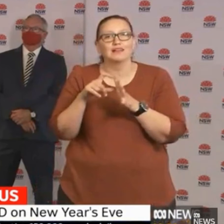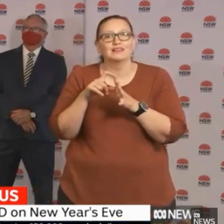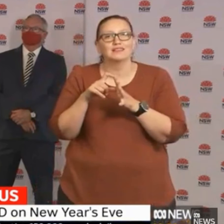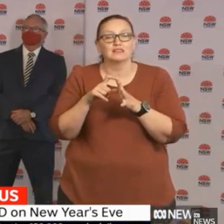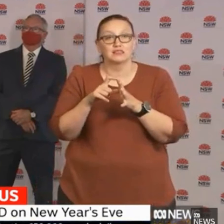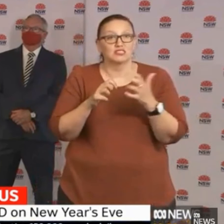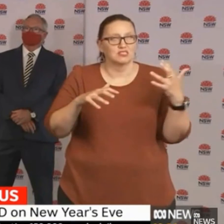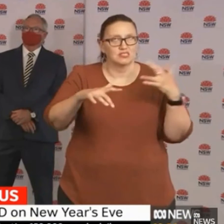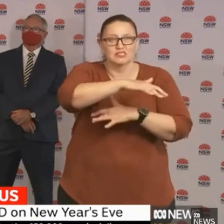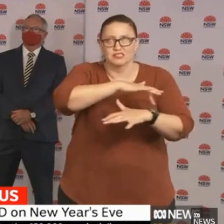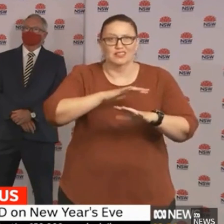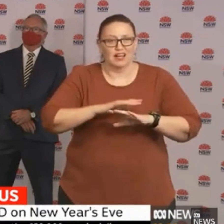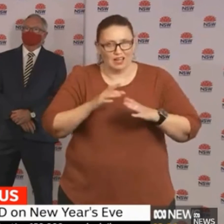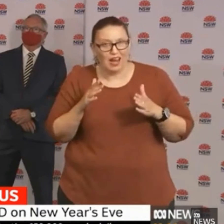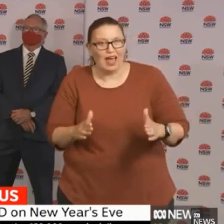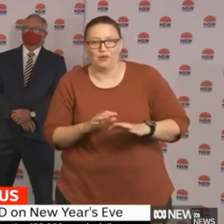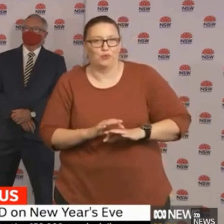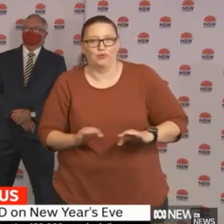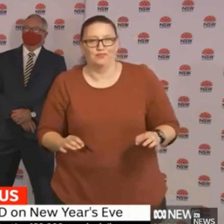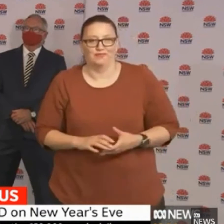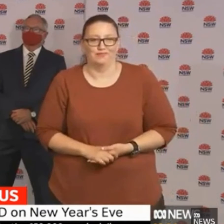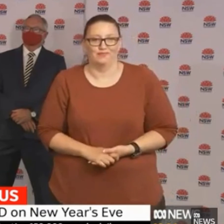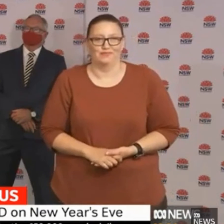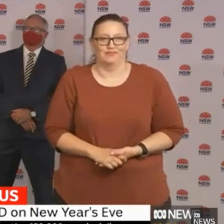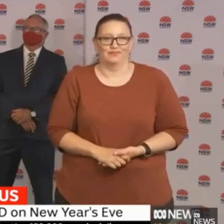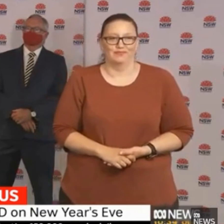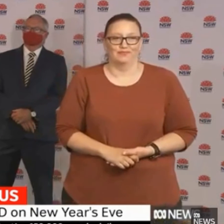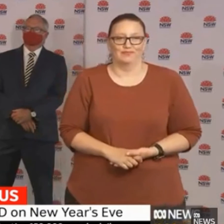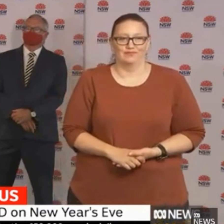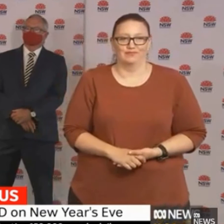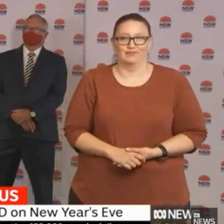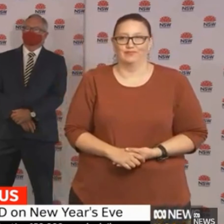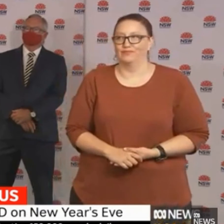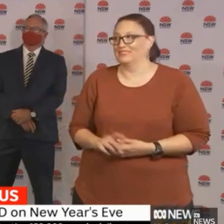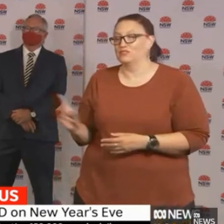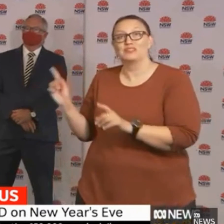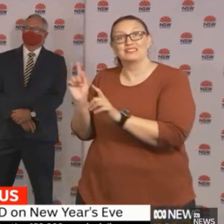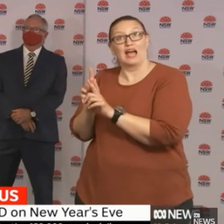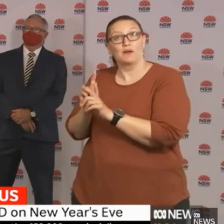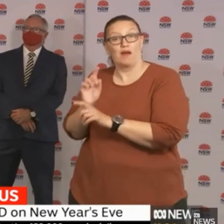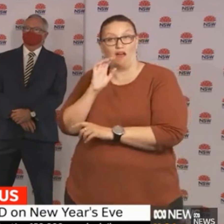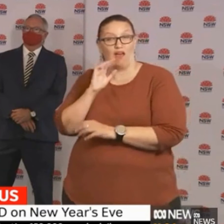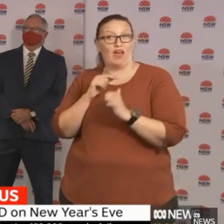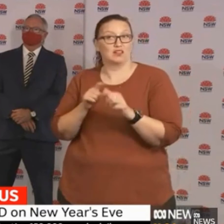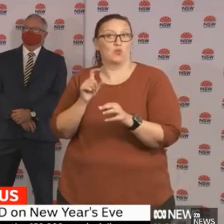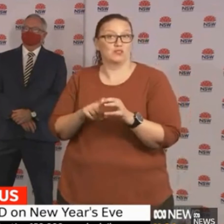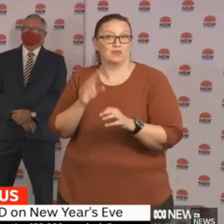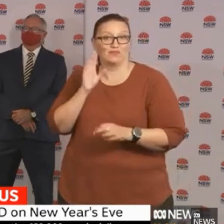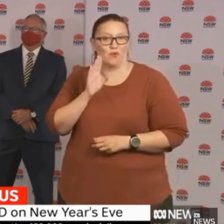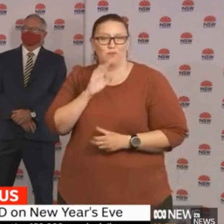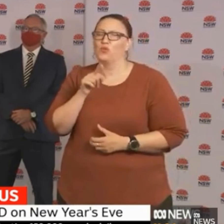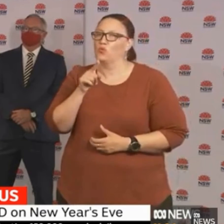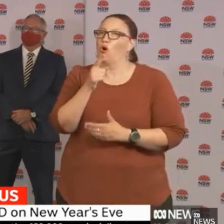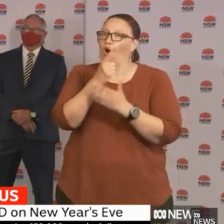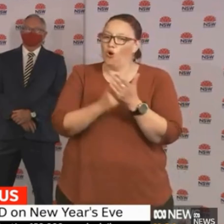foreshore. Now, will that be allowed, or are you... Well, that's why, similar to the question we received before, the only